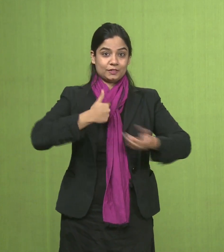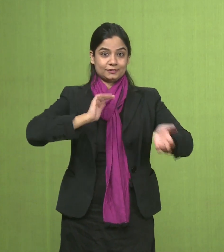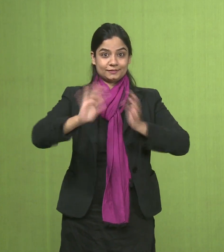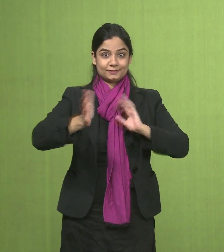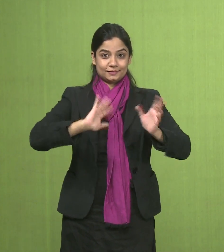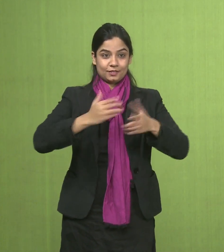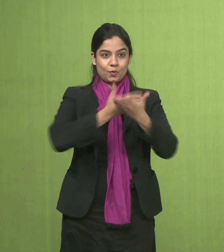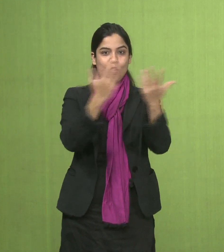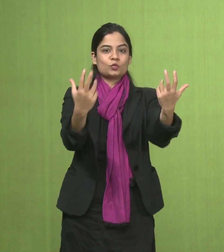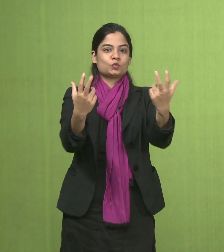the video series.